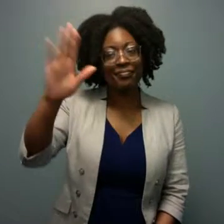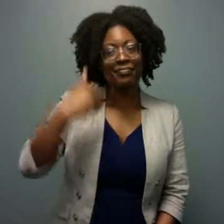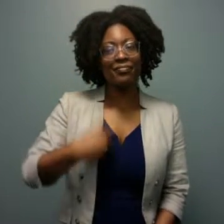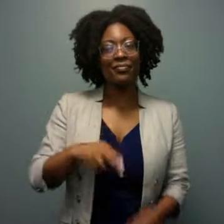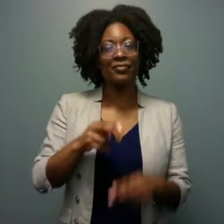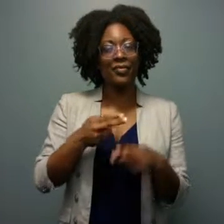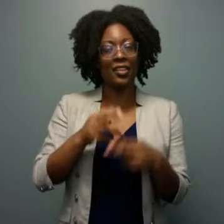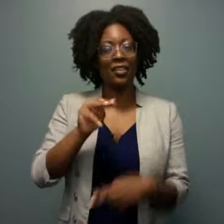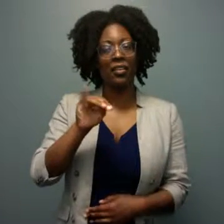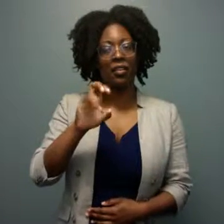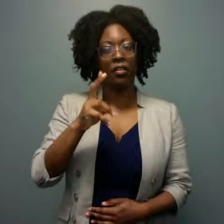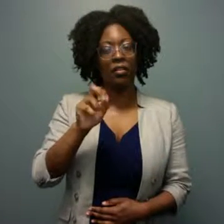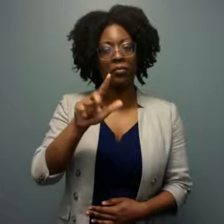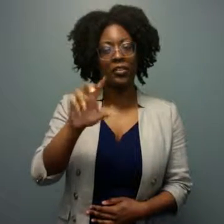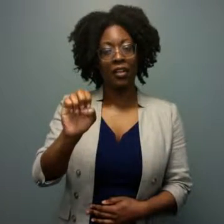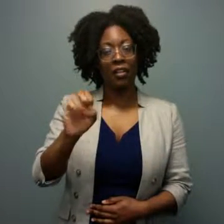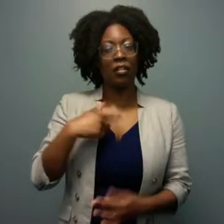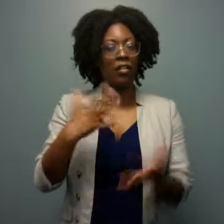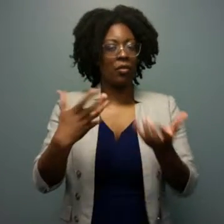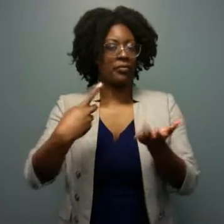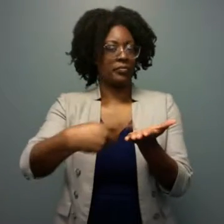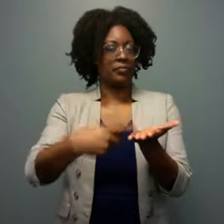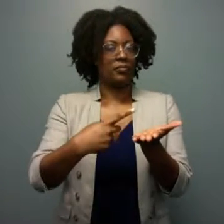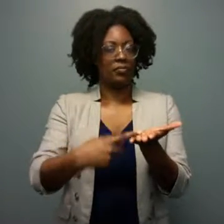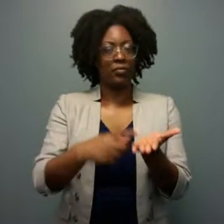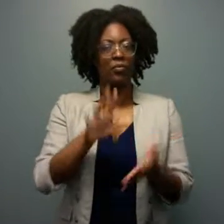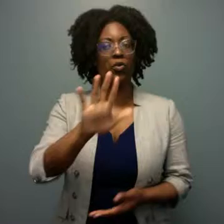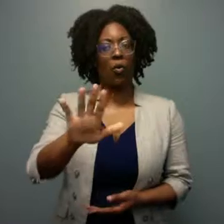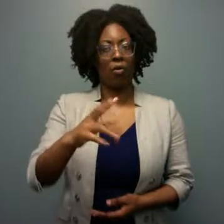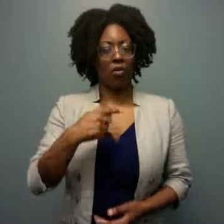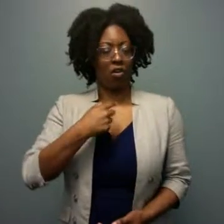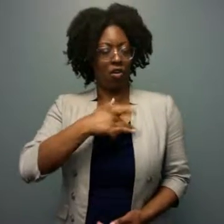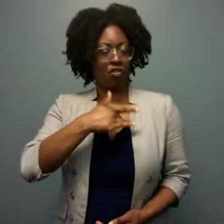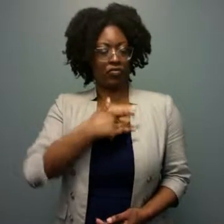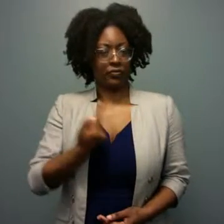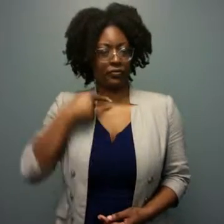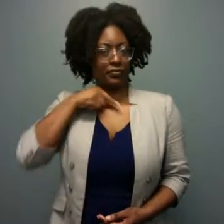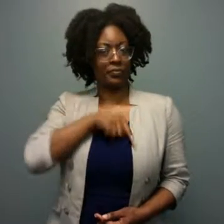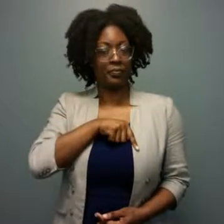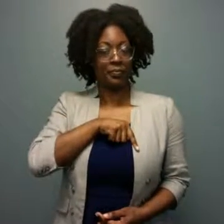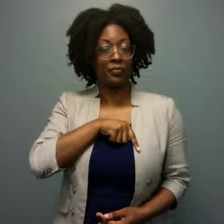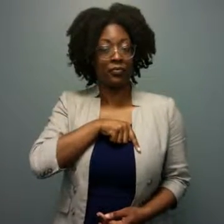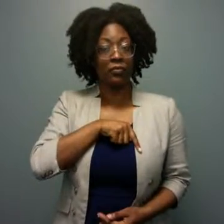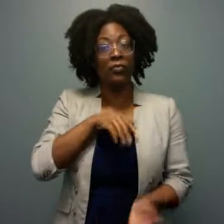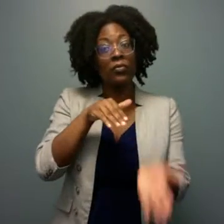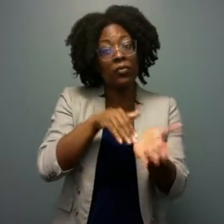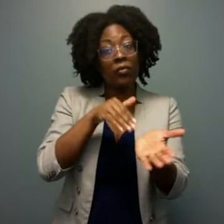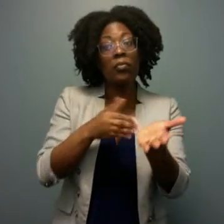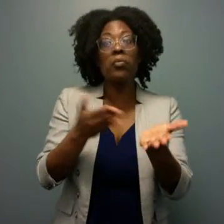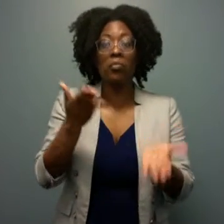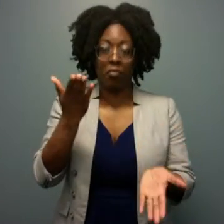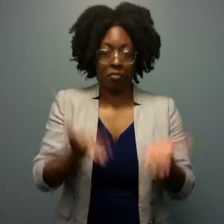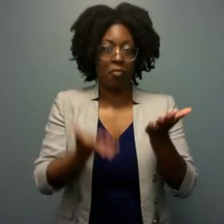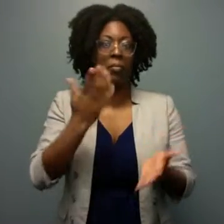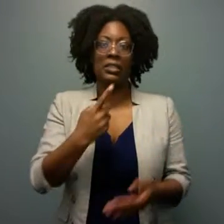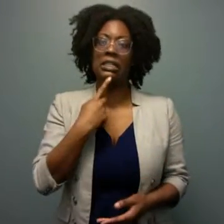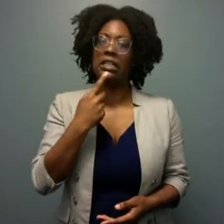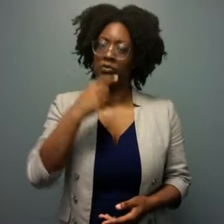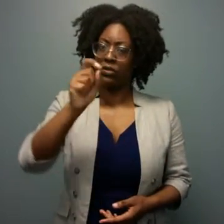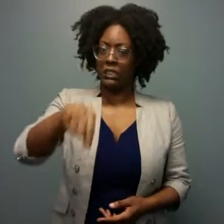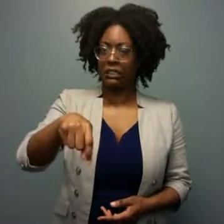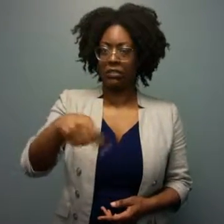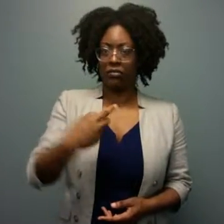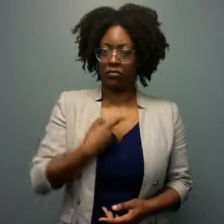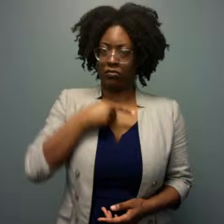My name is Michelle DeVille, and I would like to discuss with you your upcoming cardiac procedures. Your doctor may have referred you for this procedure to help determine the cause